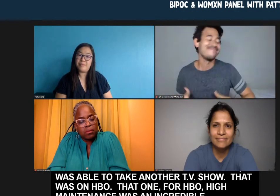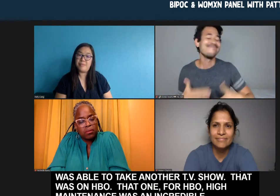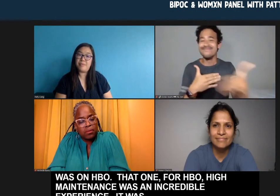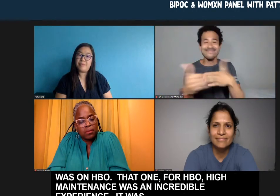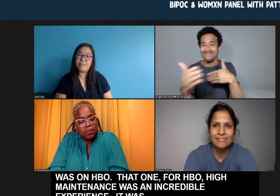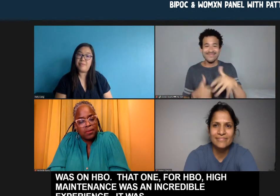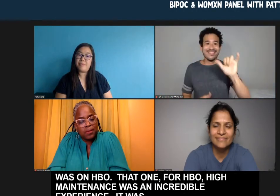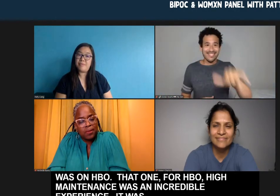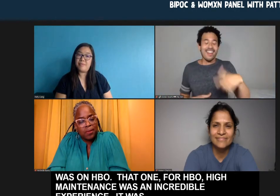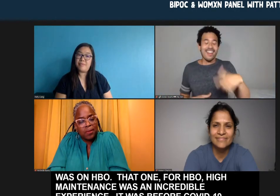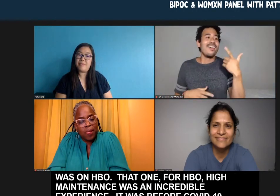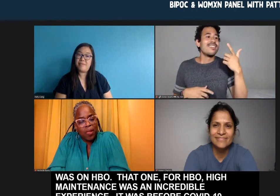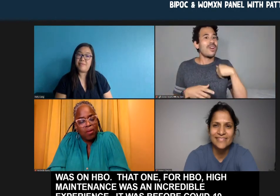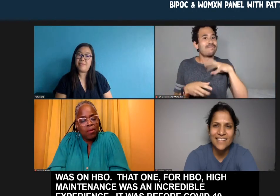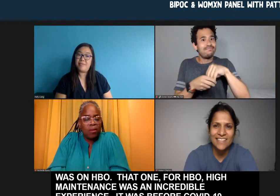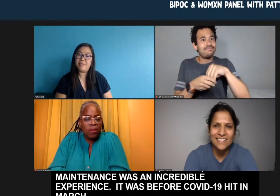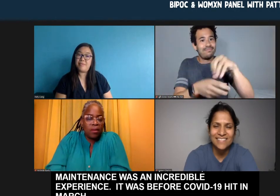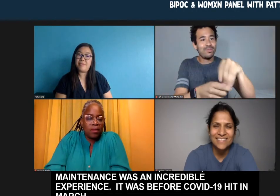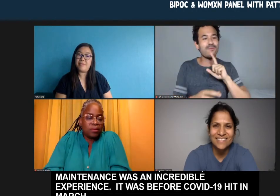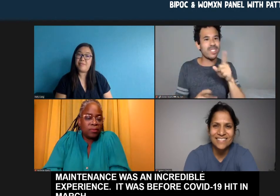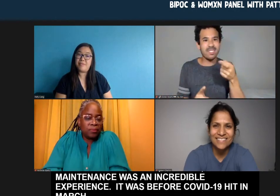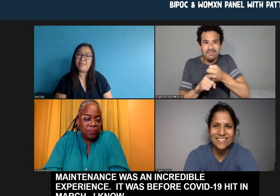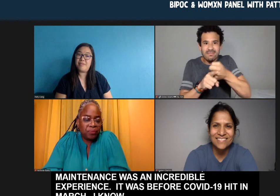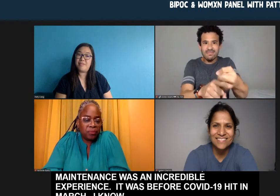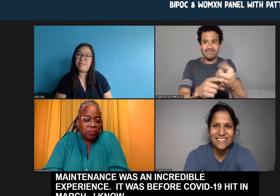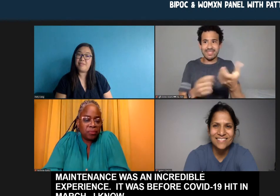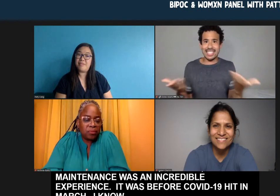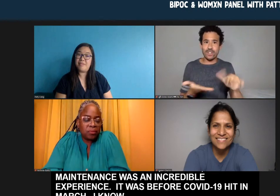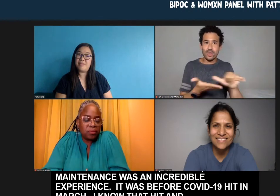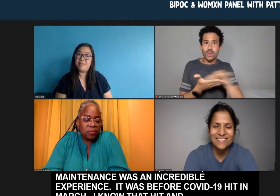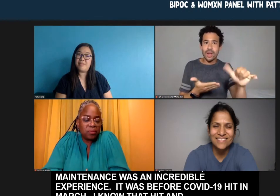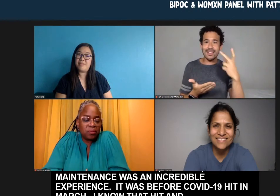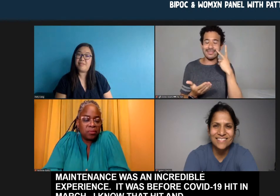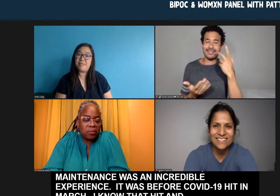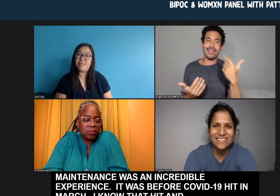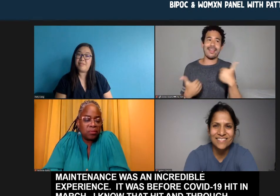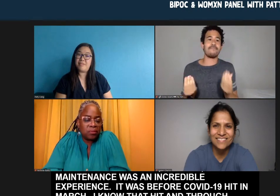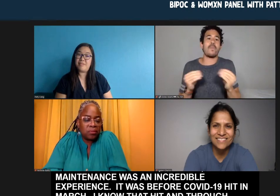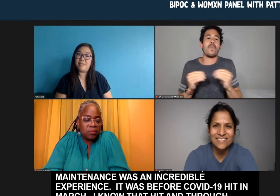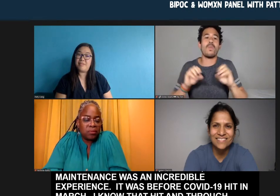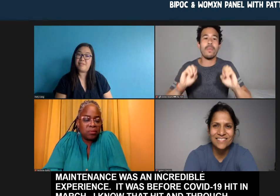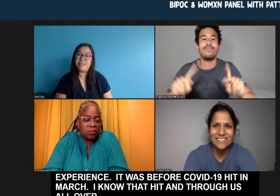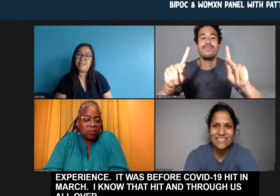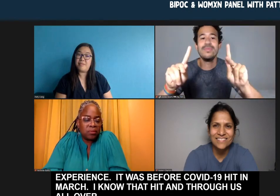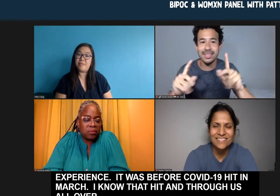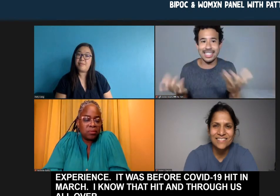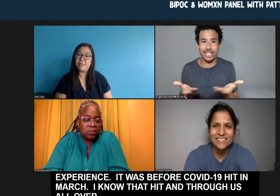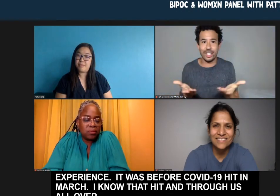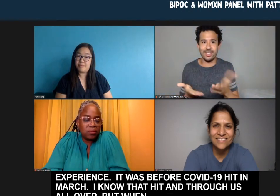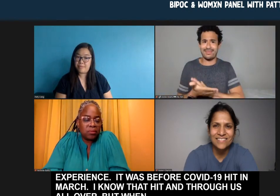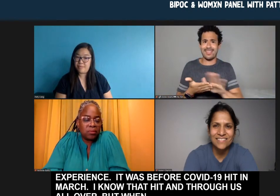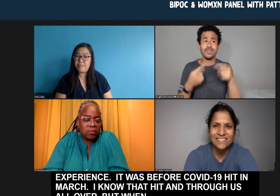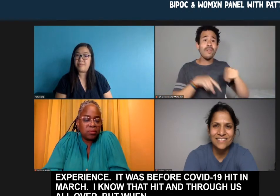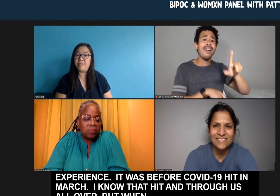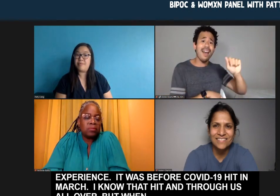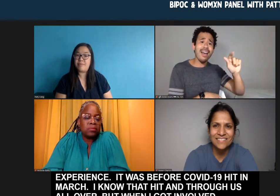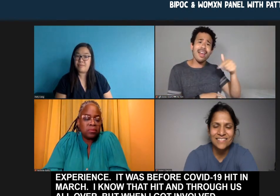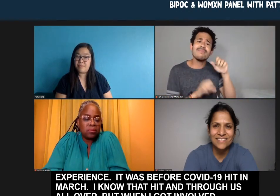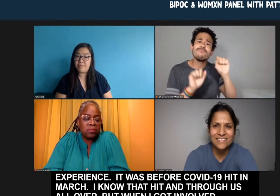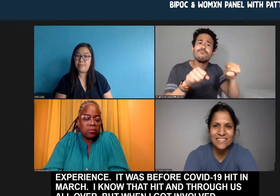know that that hit and threw us all over. But when I got involved with that, it was, again, here in New York, seeing there was more opportunities here in New York compared to LA.